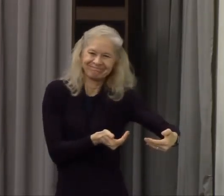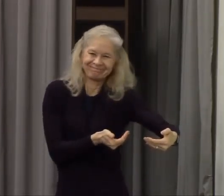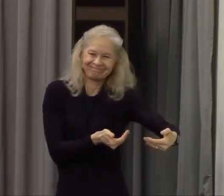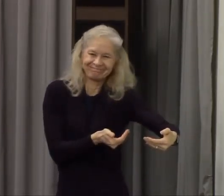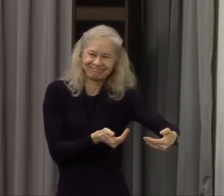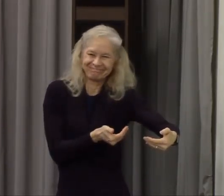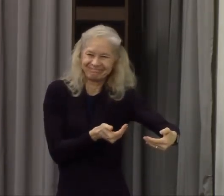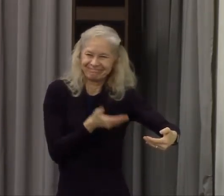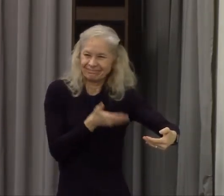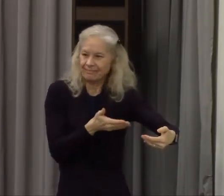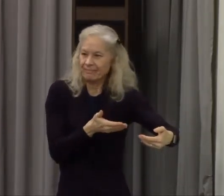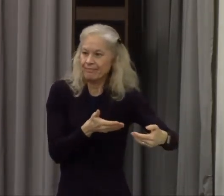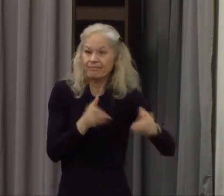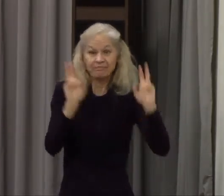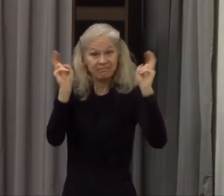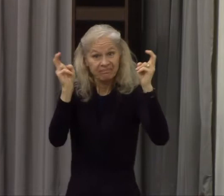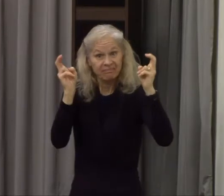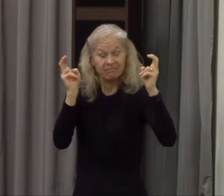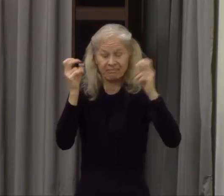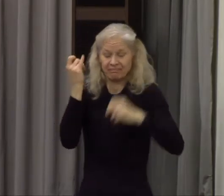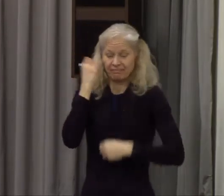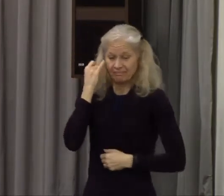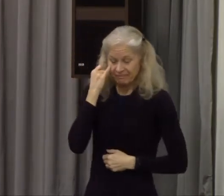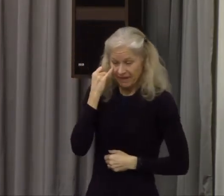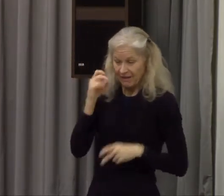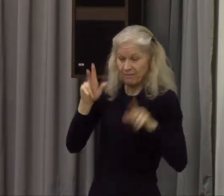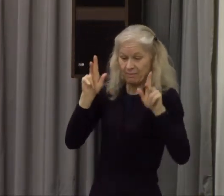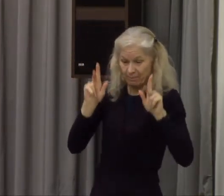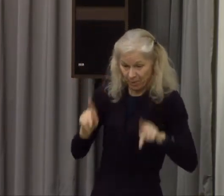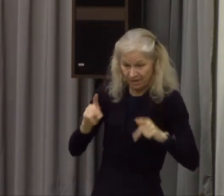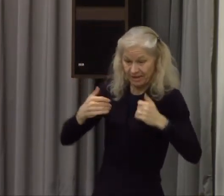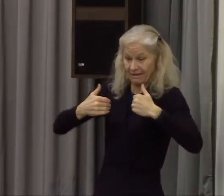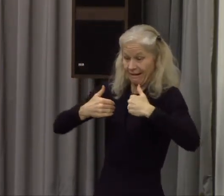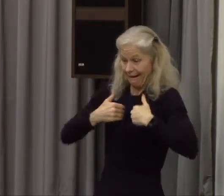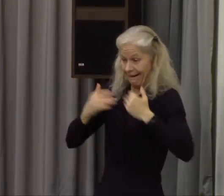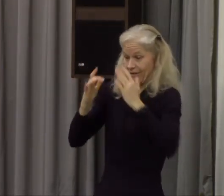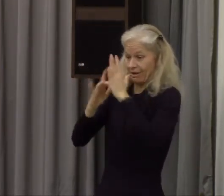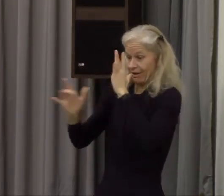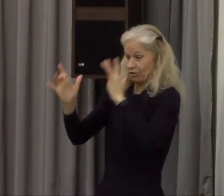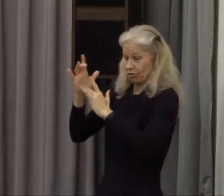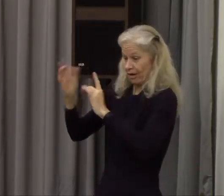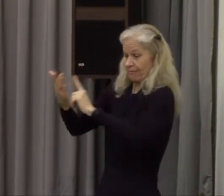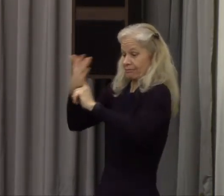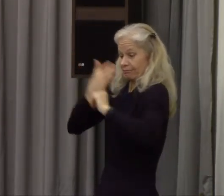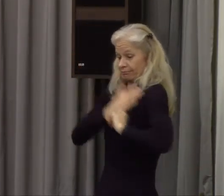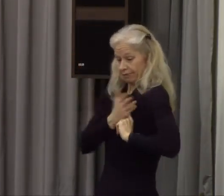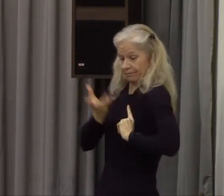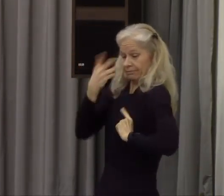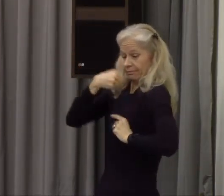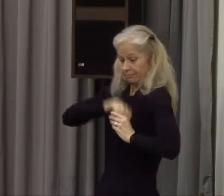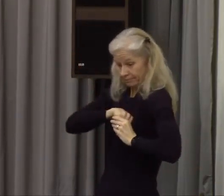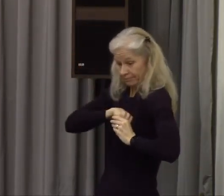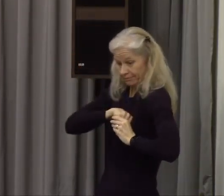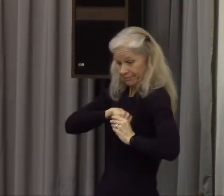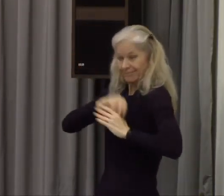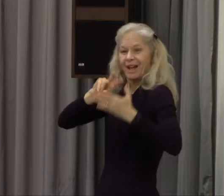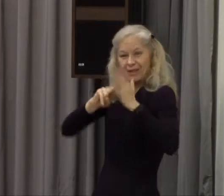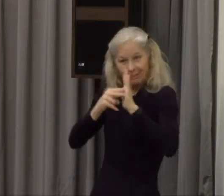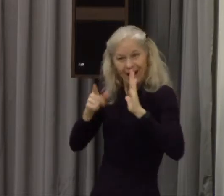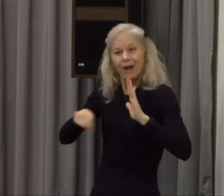what? Hath life. And he that hath not the Son of God hath not life. That's the truth. Now that may